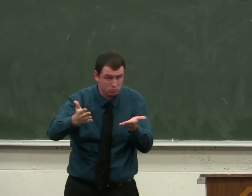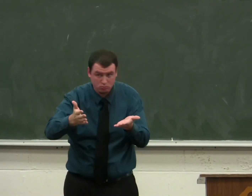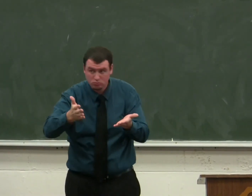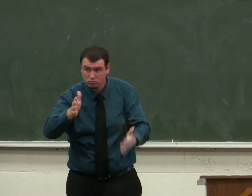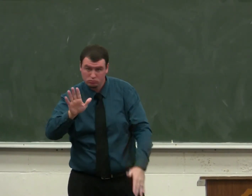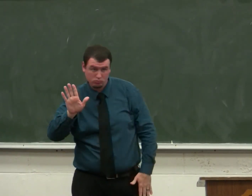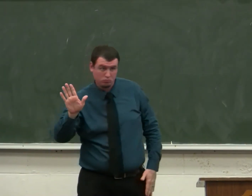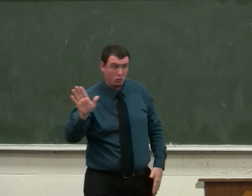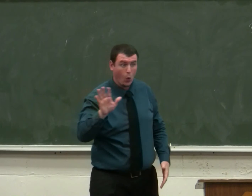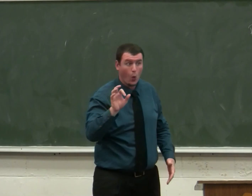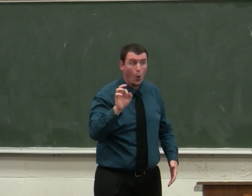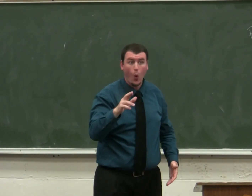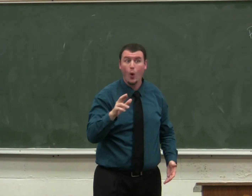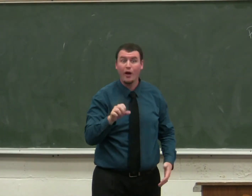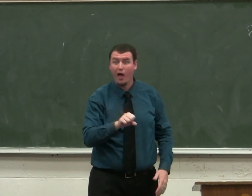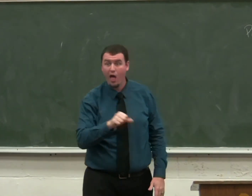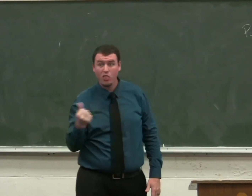clean, pure.